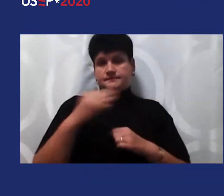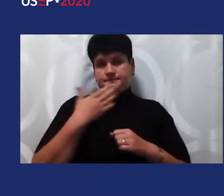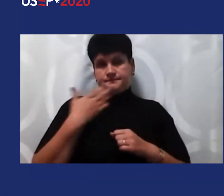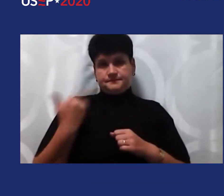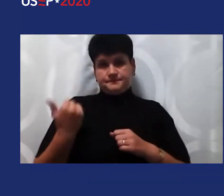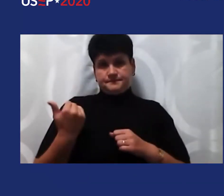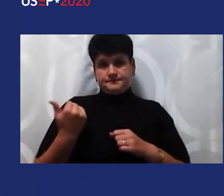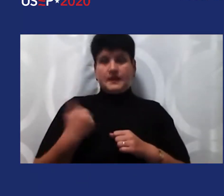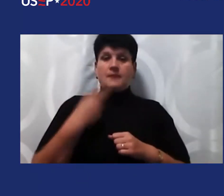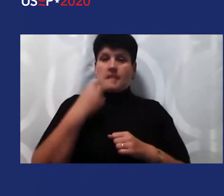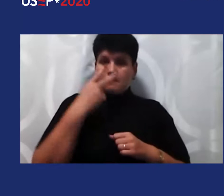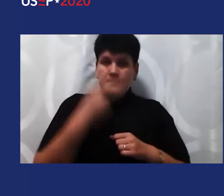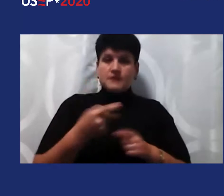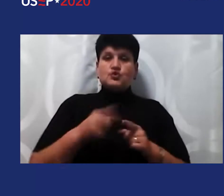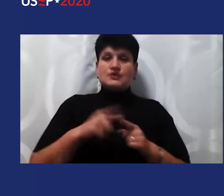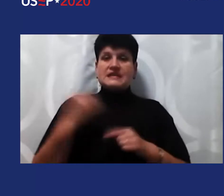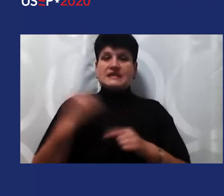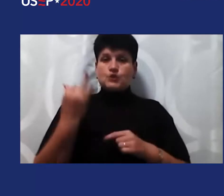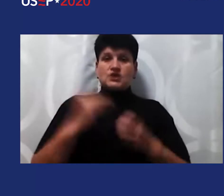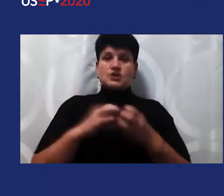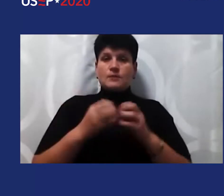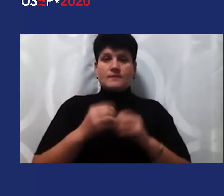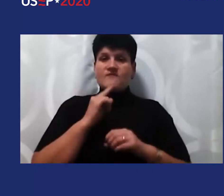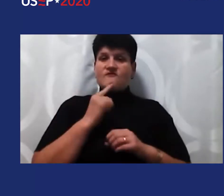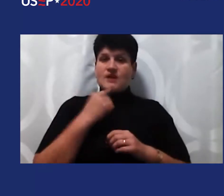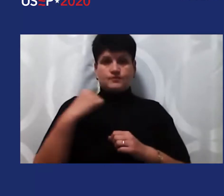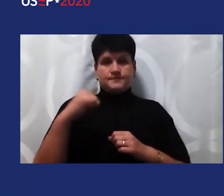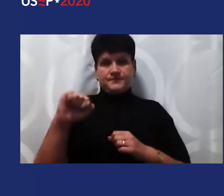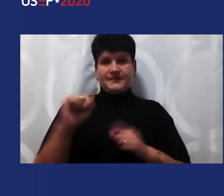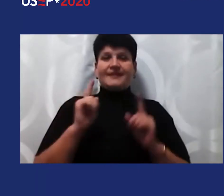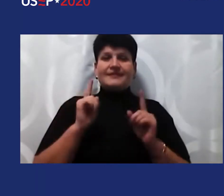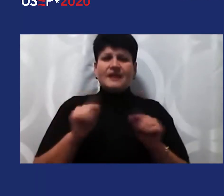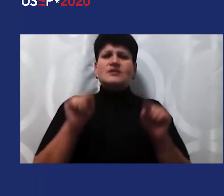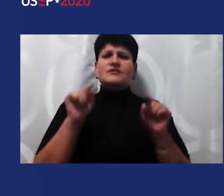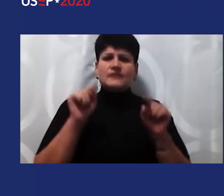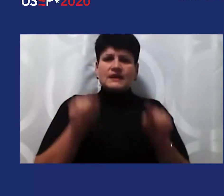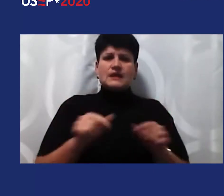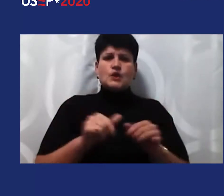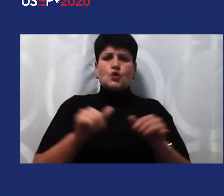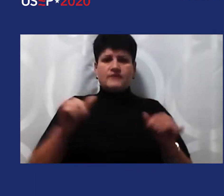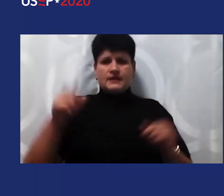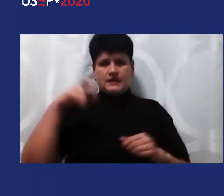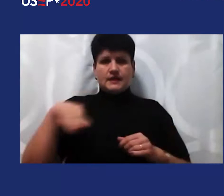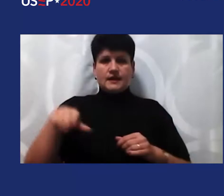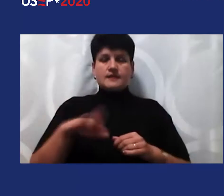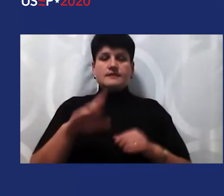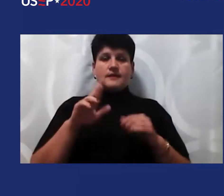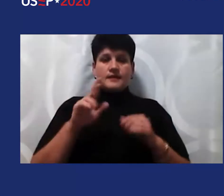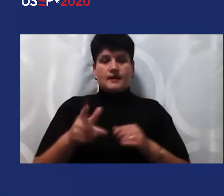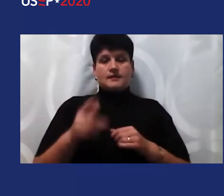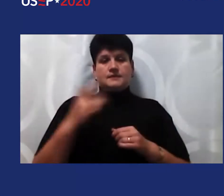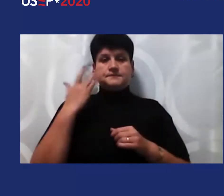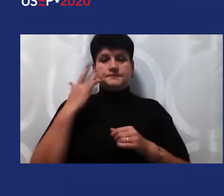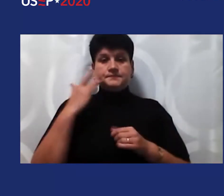of course, we see a considerable progress of the United States in overcoming those problems. However,